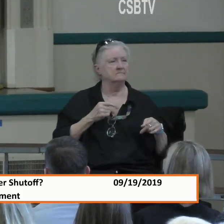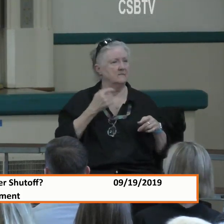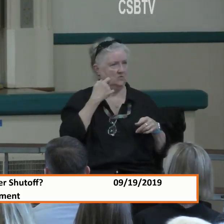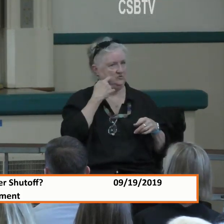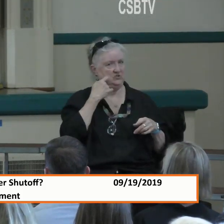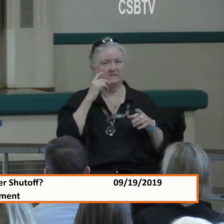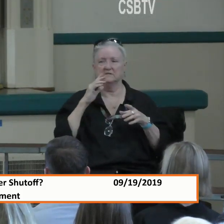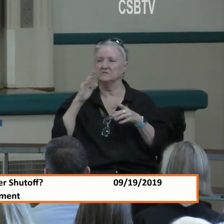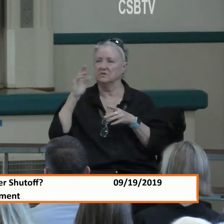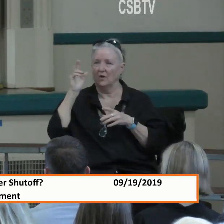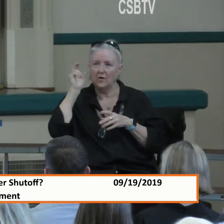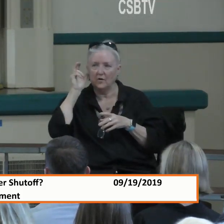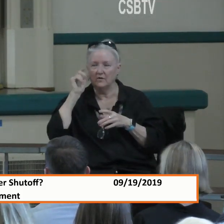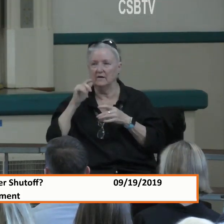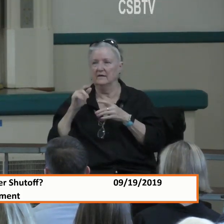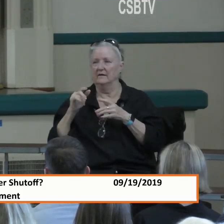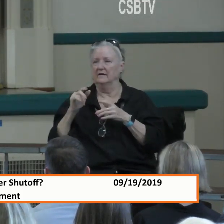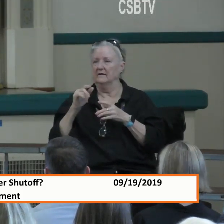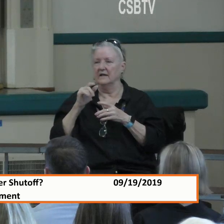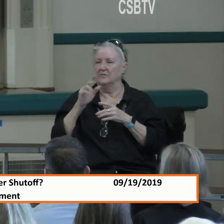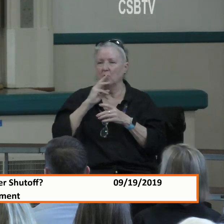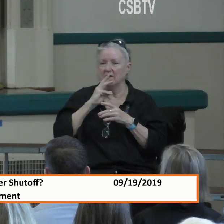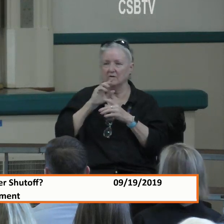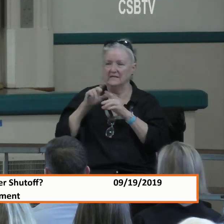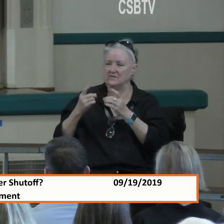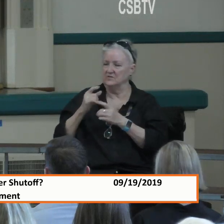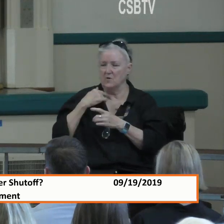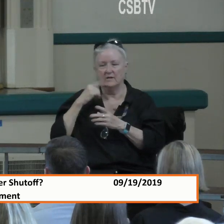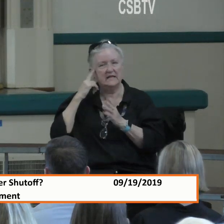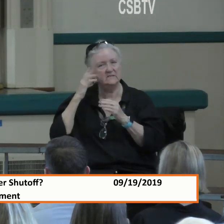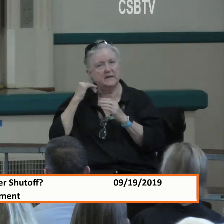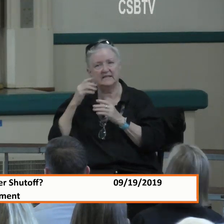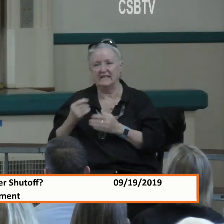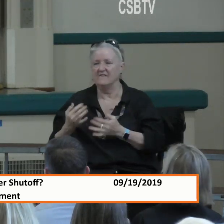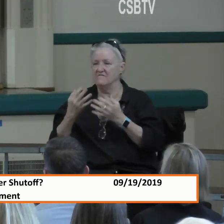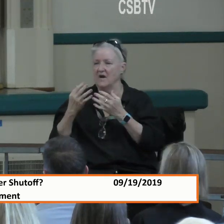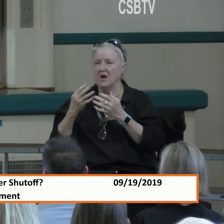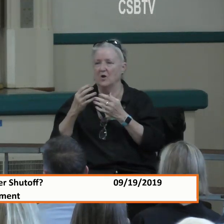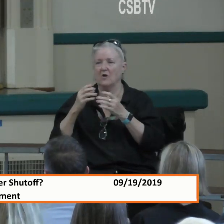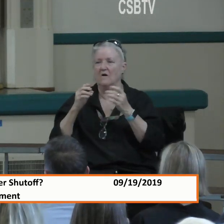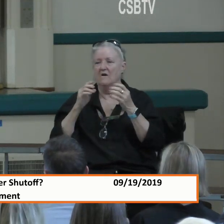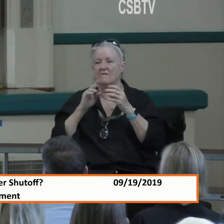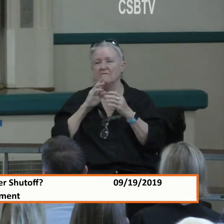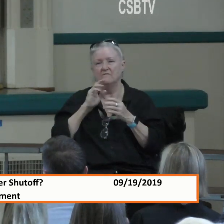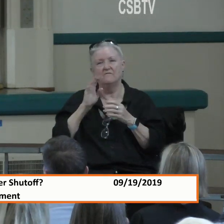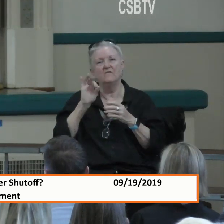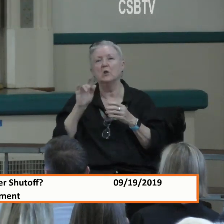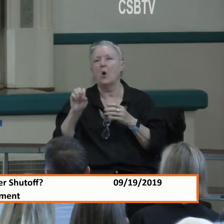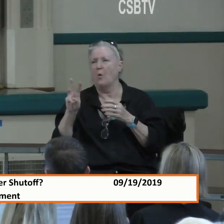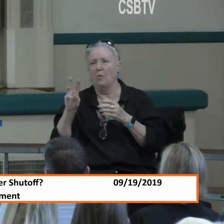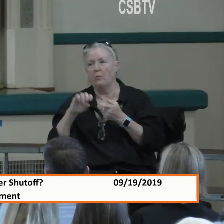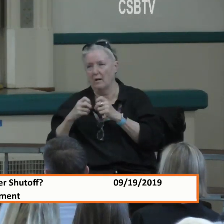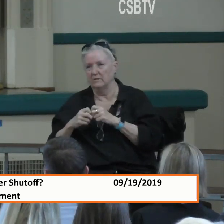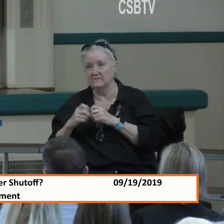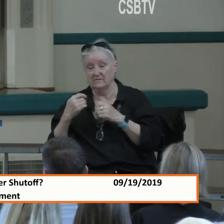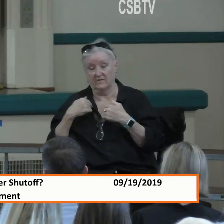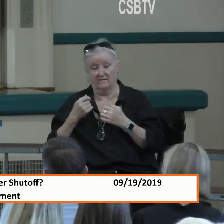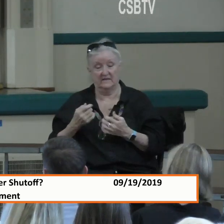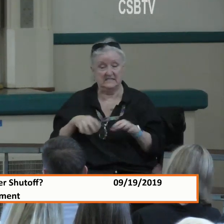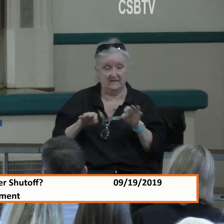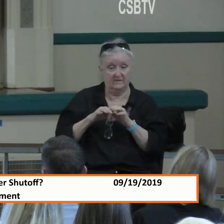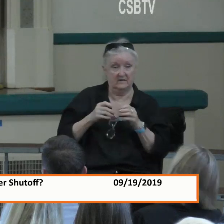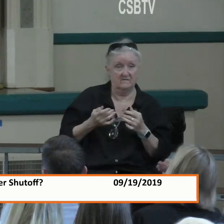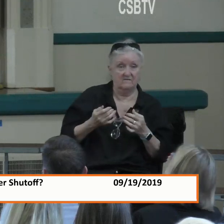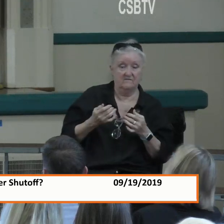Nick at the Water District, we don't expect any fire flow problems. In other words, if there is a significant fire or any fire